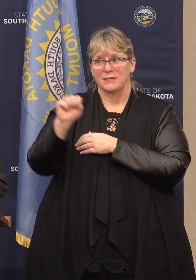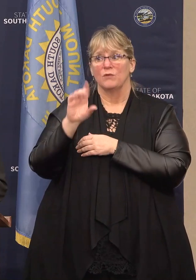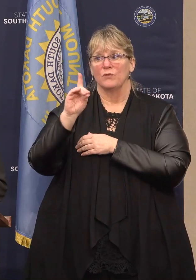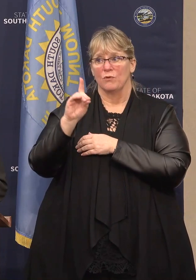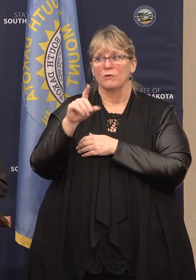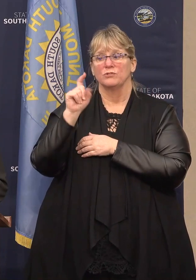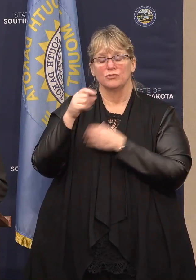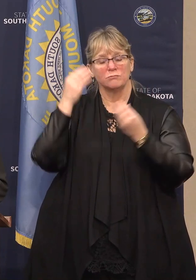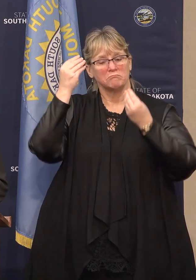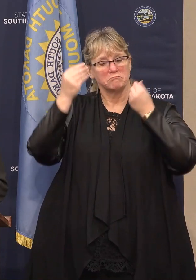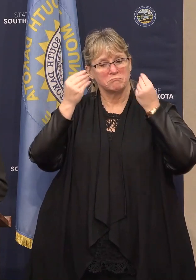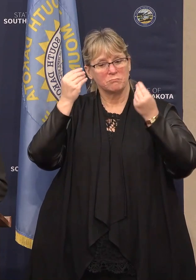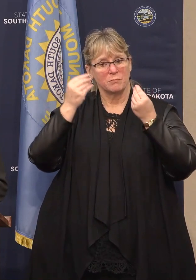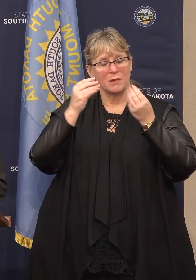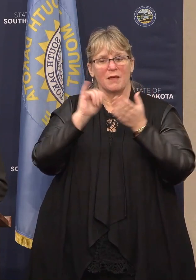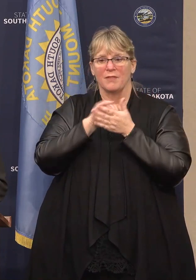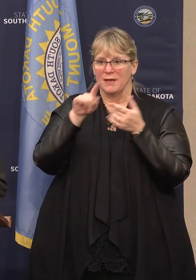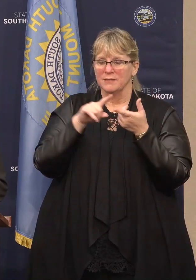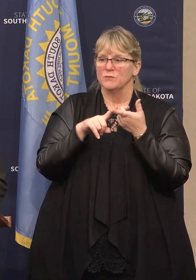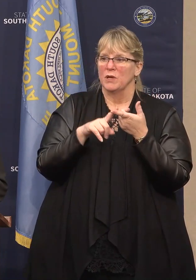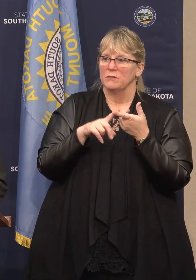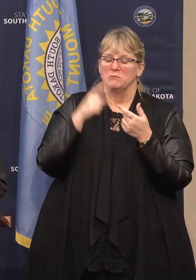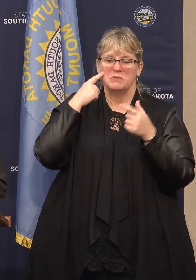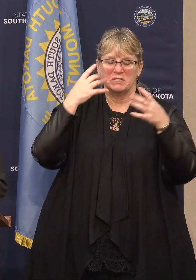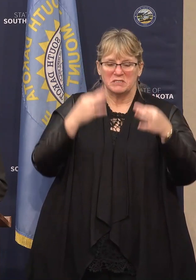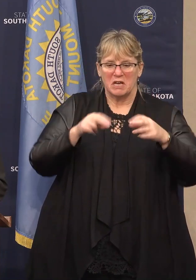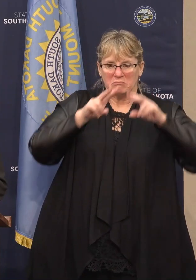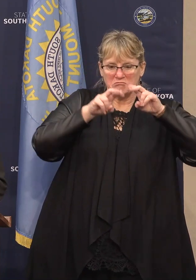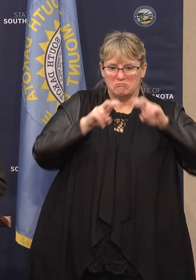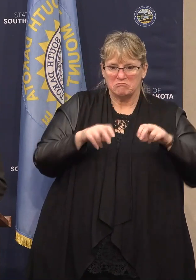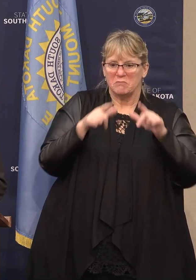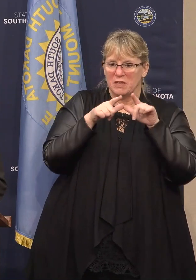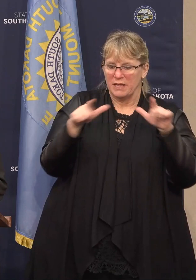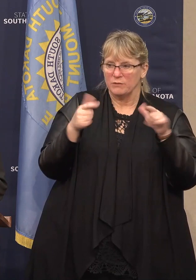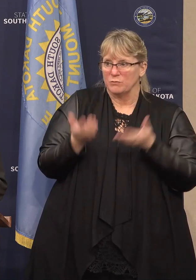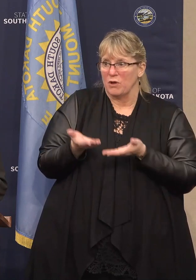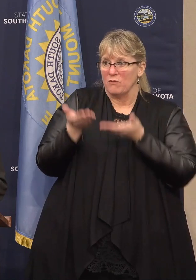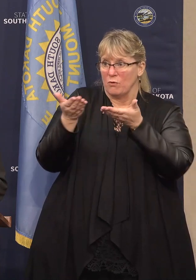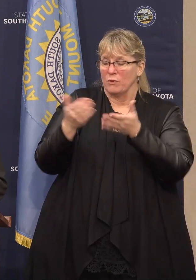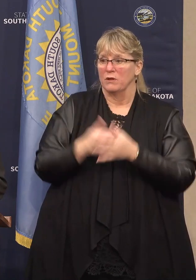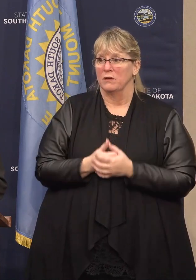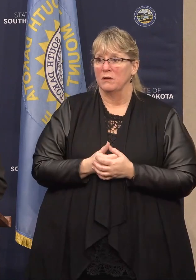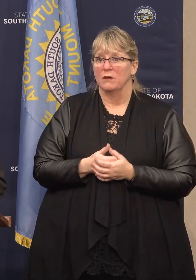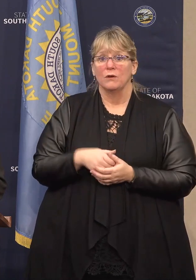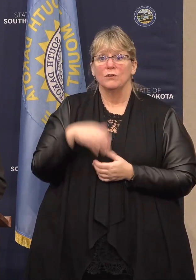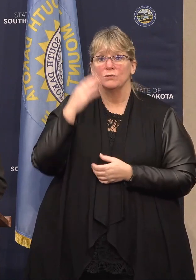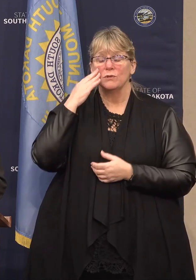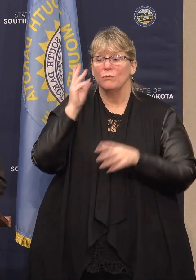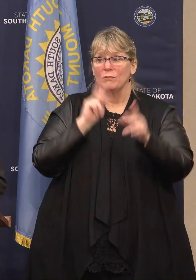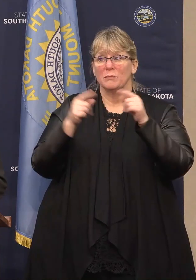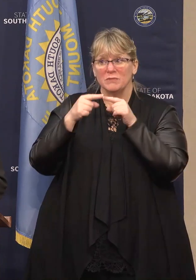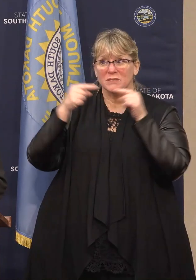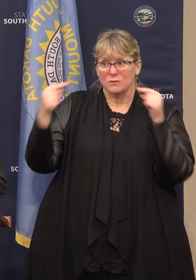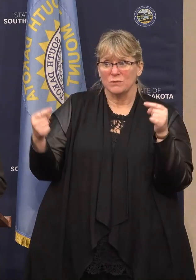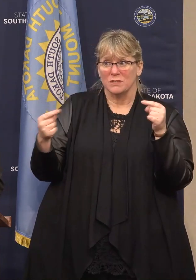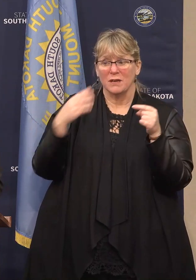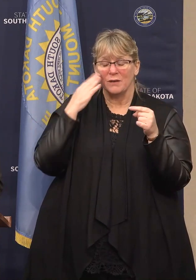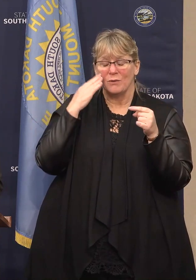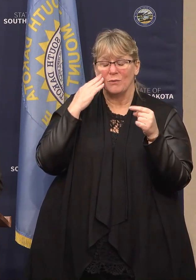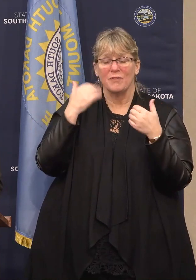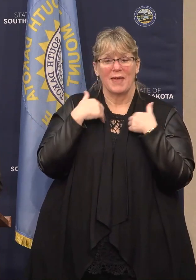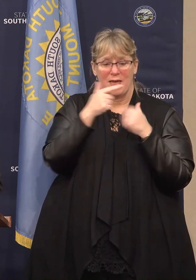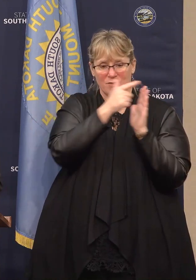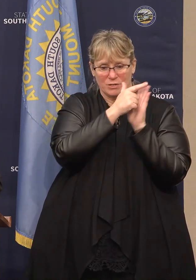be considering. And that's when we went through the analysis and looked at the language and brought it forward. So I know there's disagreement. They have